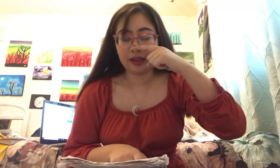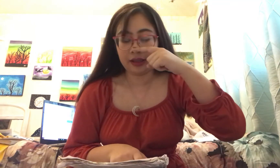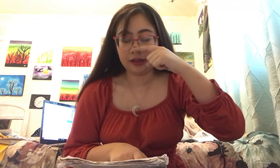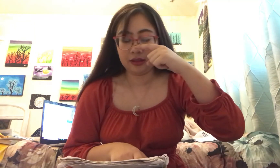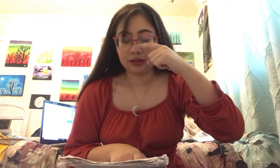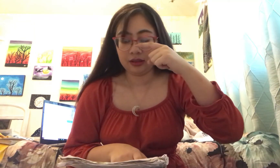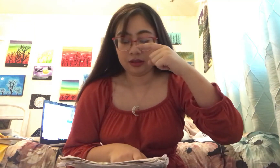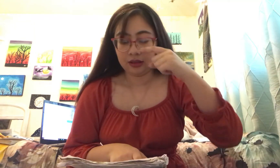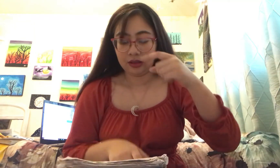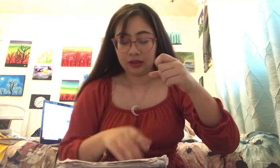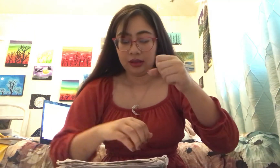Thailand,